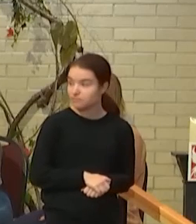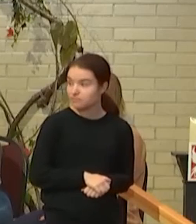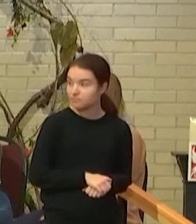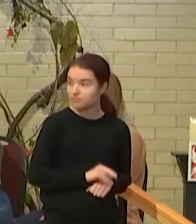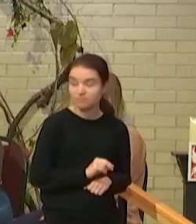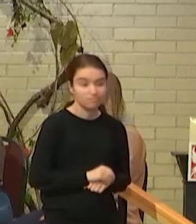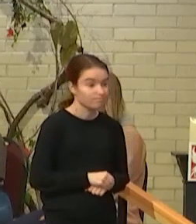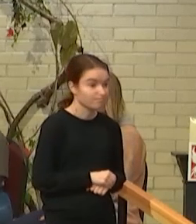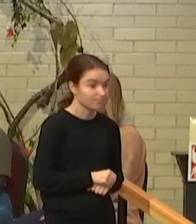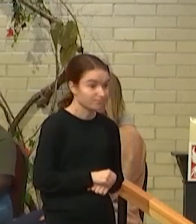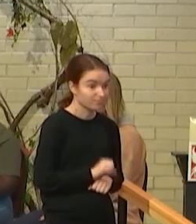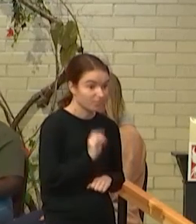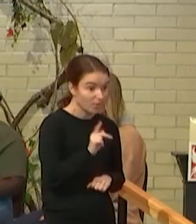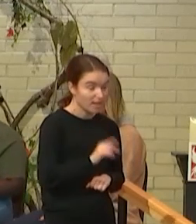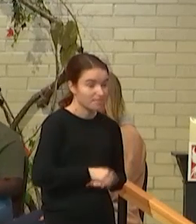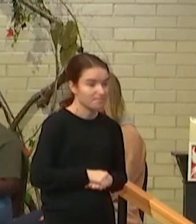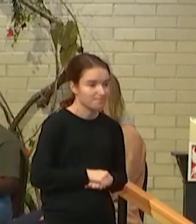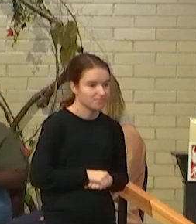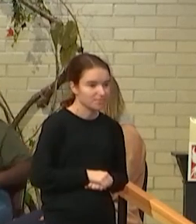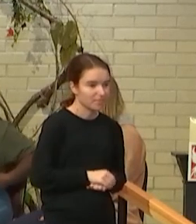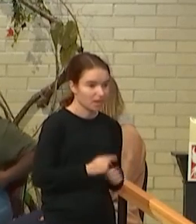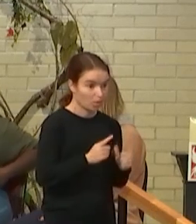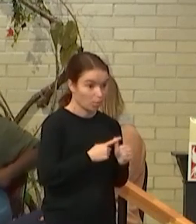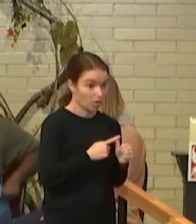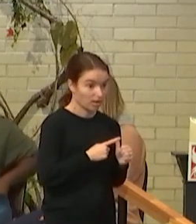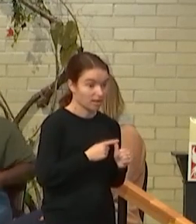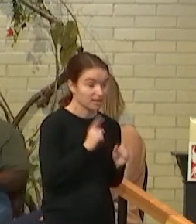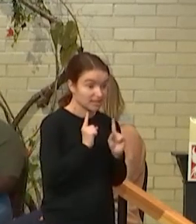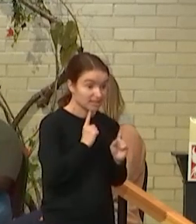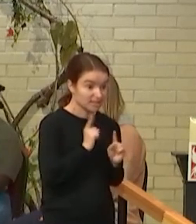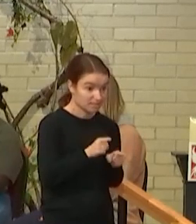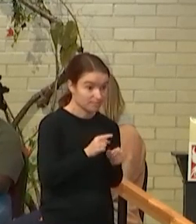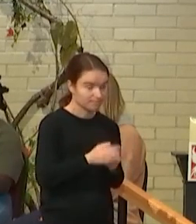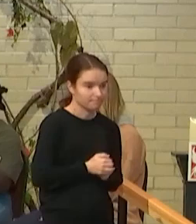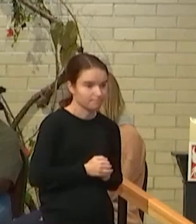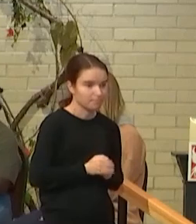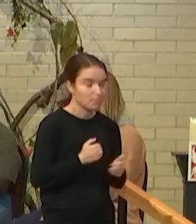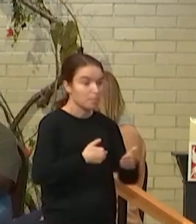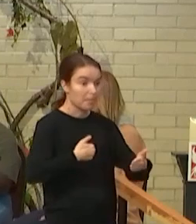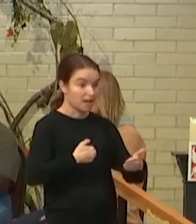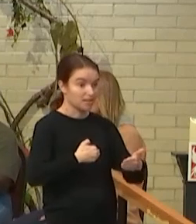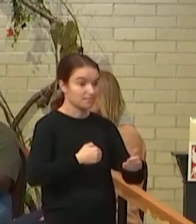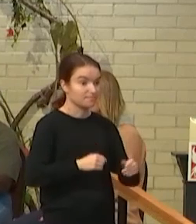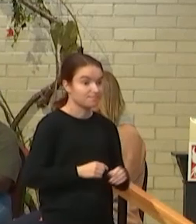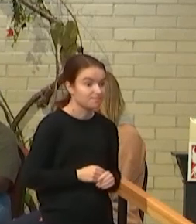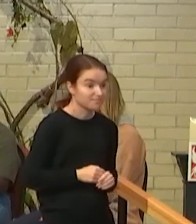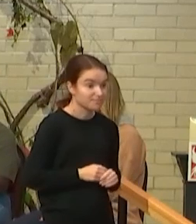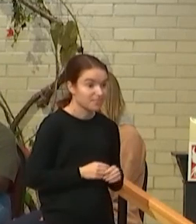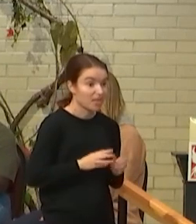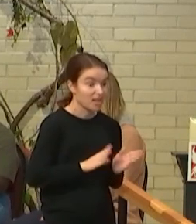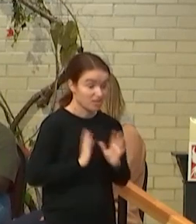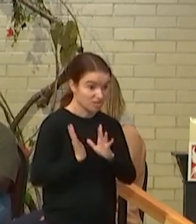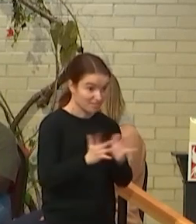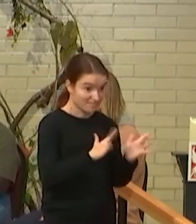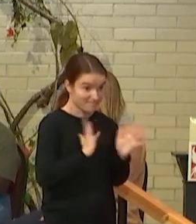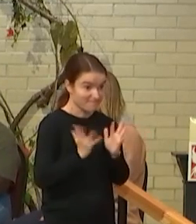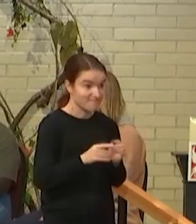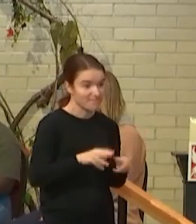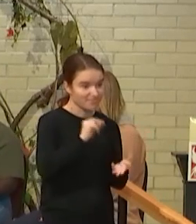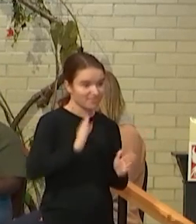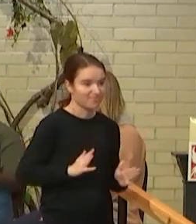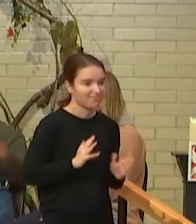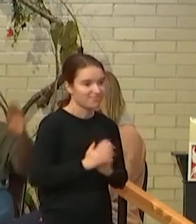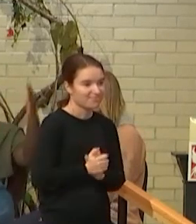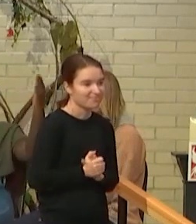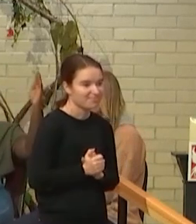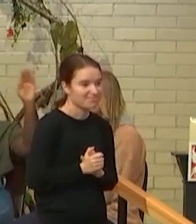Okay. All right, I have one more thing to tell you, but before I tell you that, could you please give a hand to these students who so